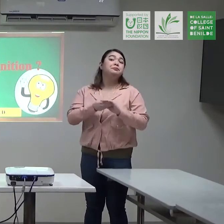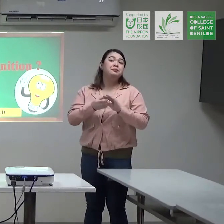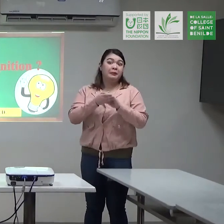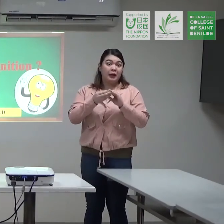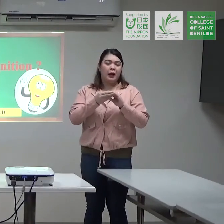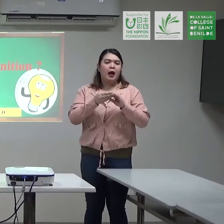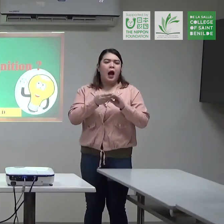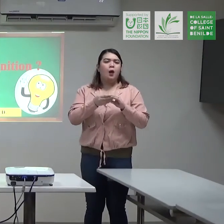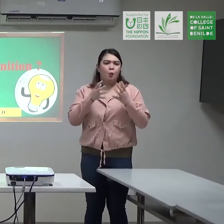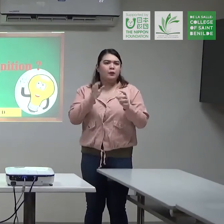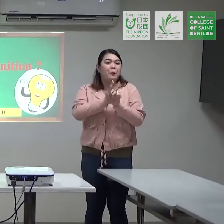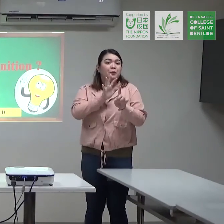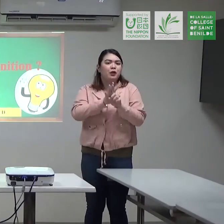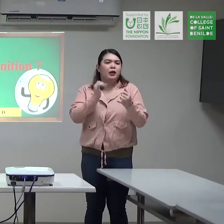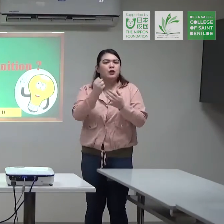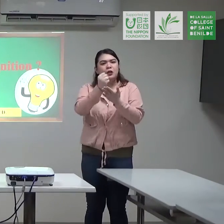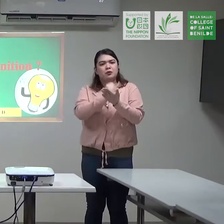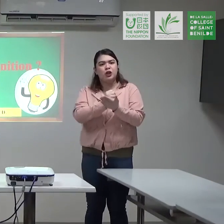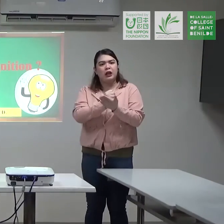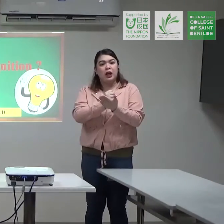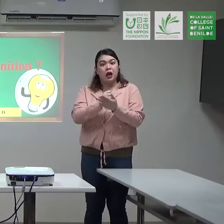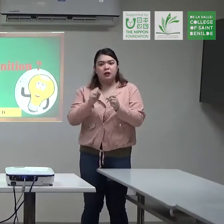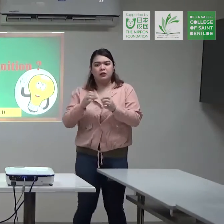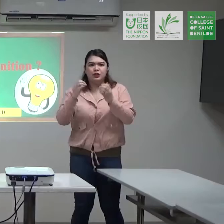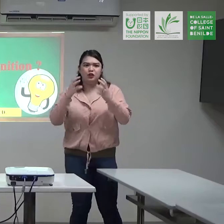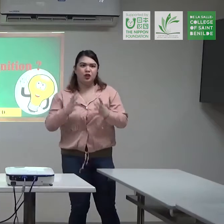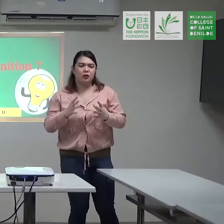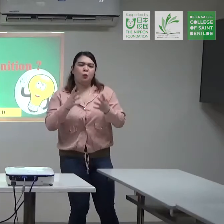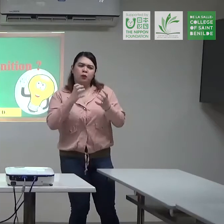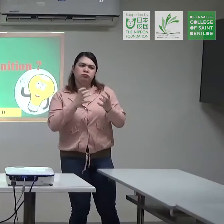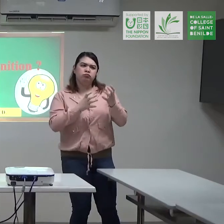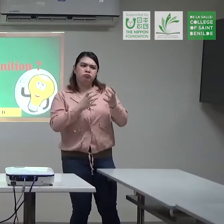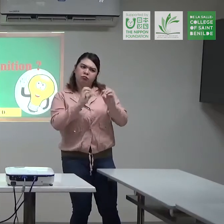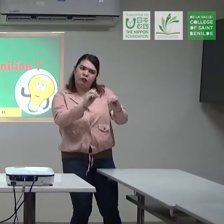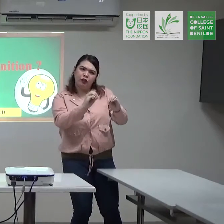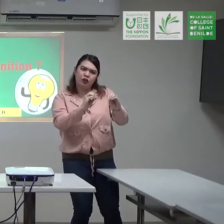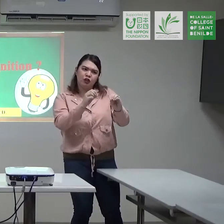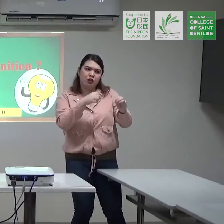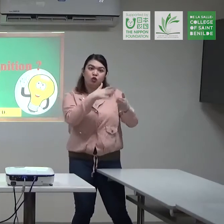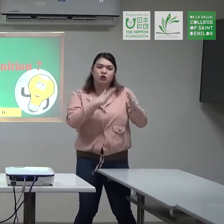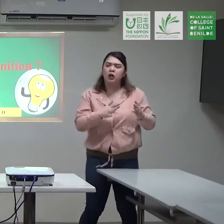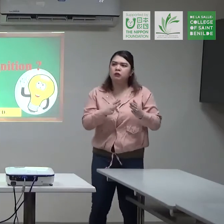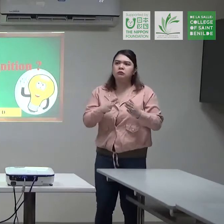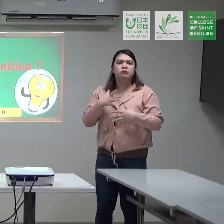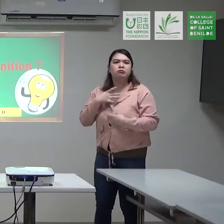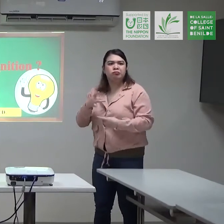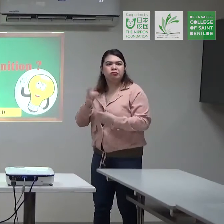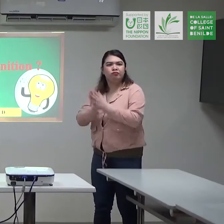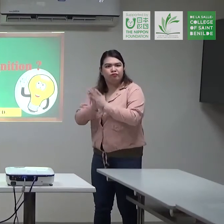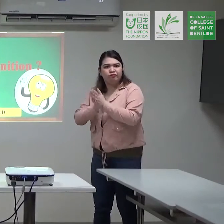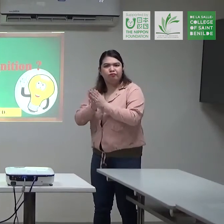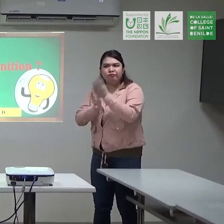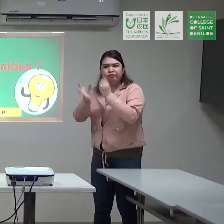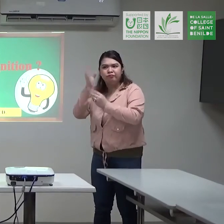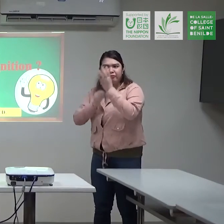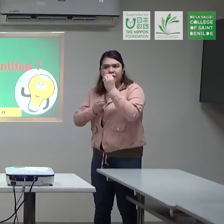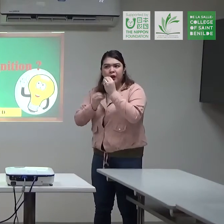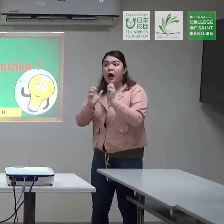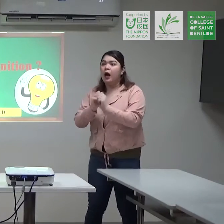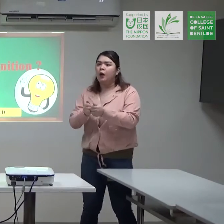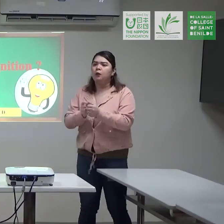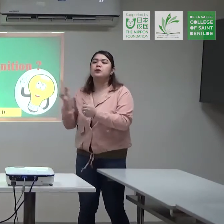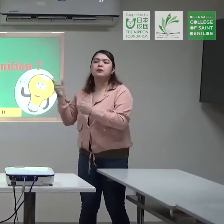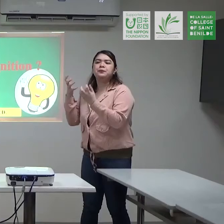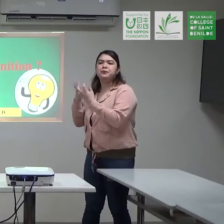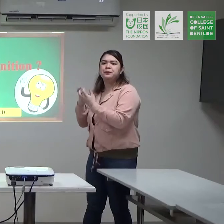subjects that teachers and students should know today is how to make use of